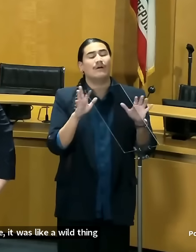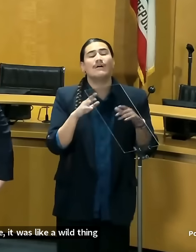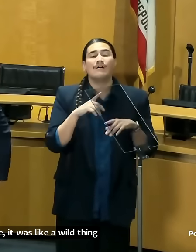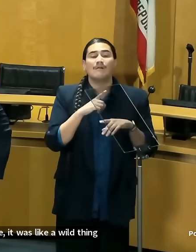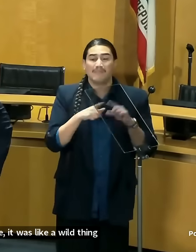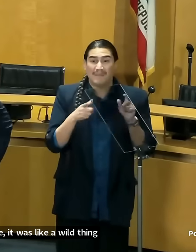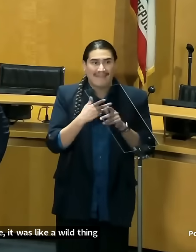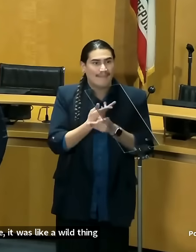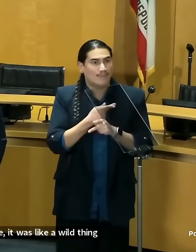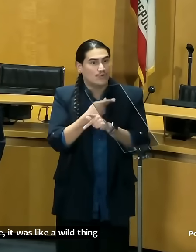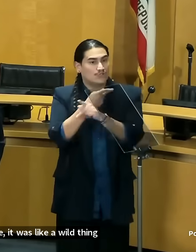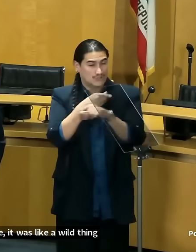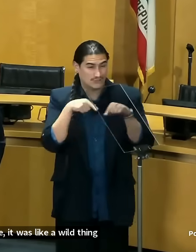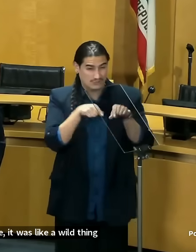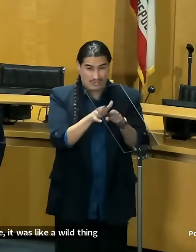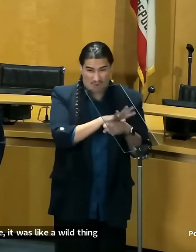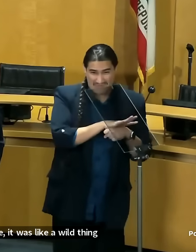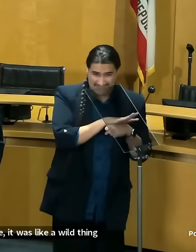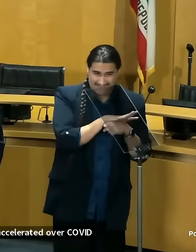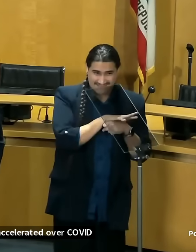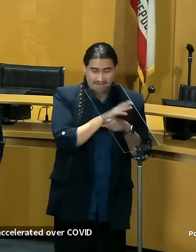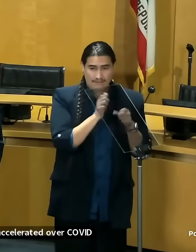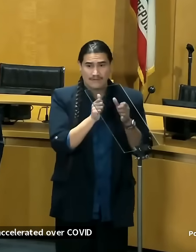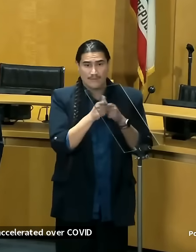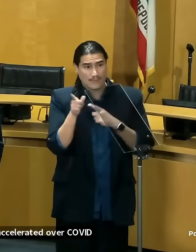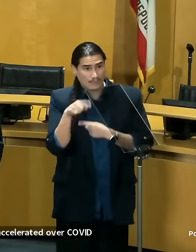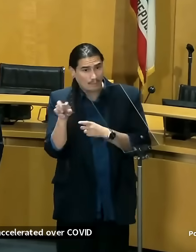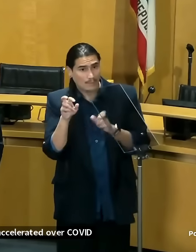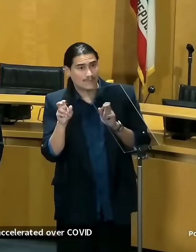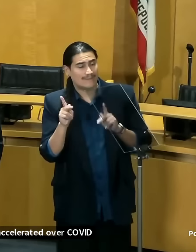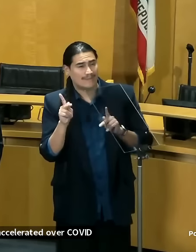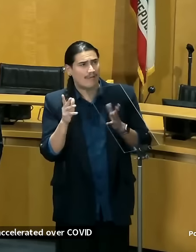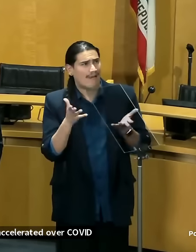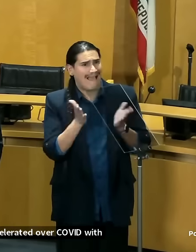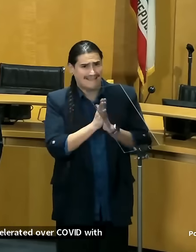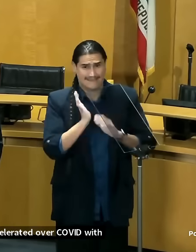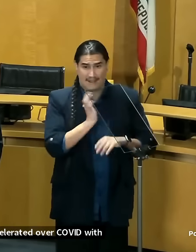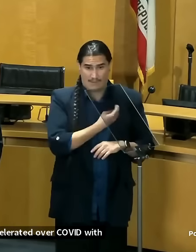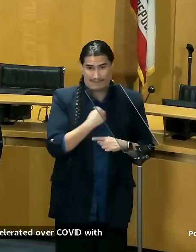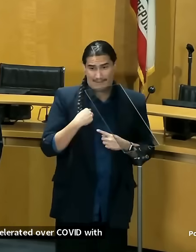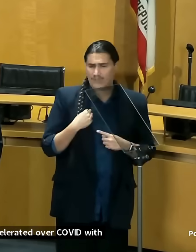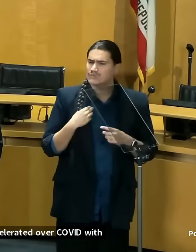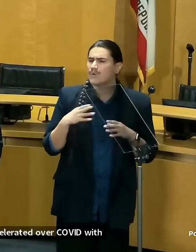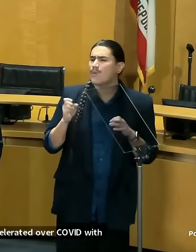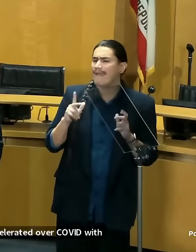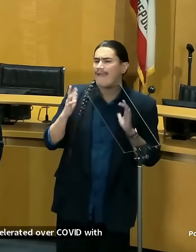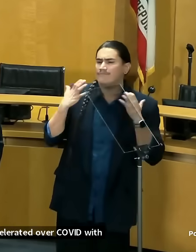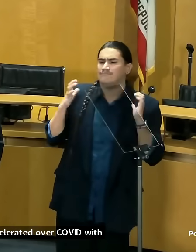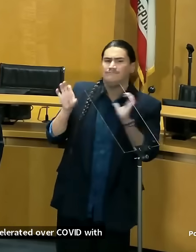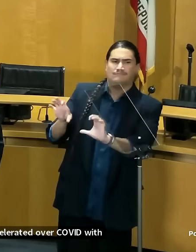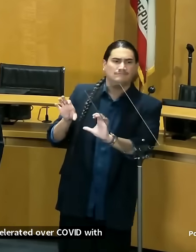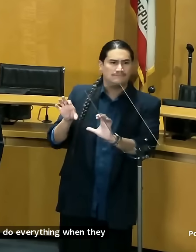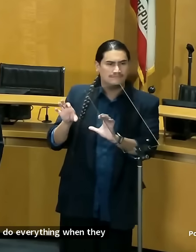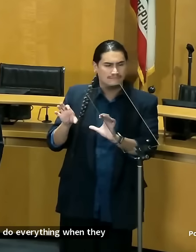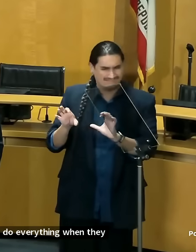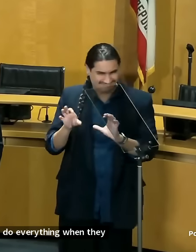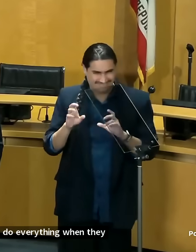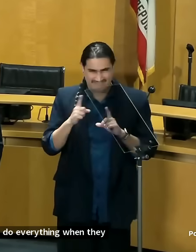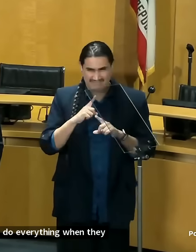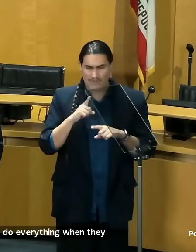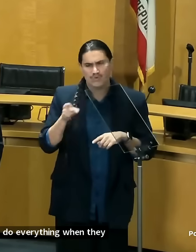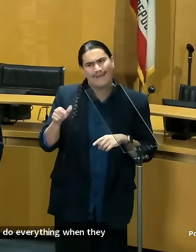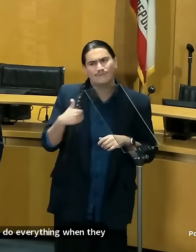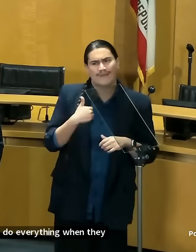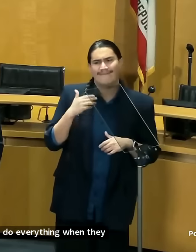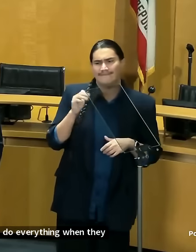accelerated over COVID, with them asking our members to do everything when they have to have an